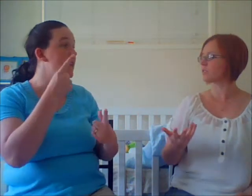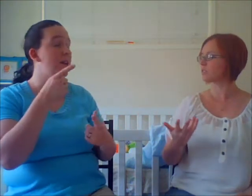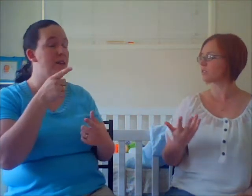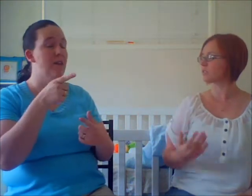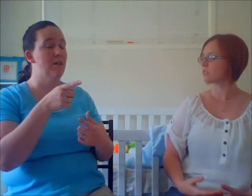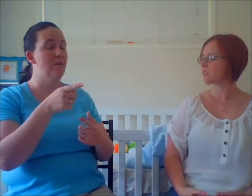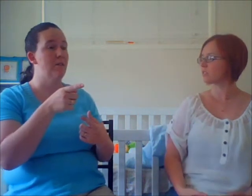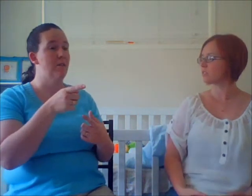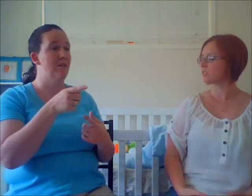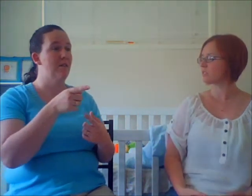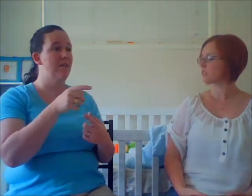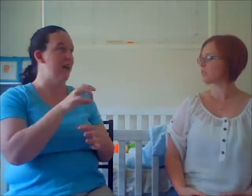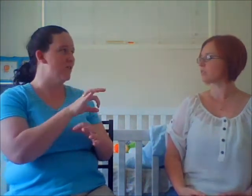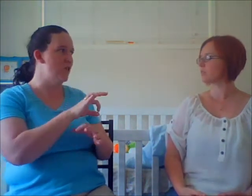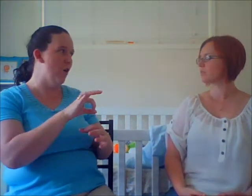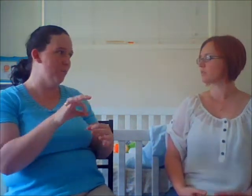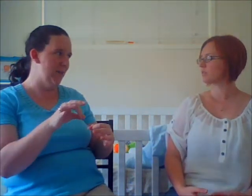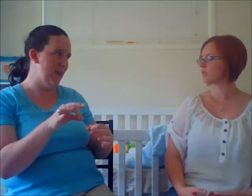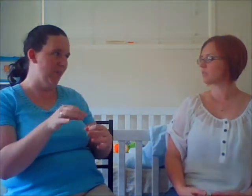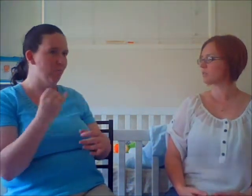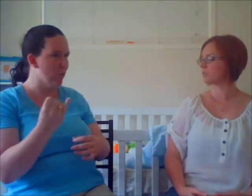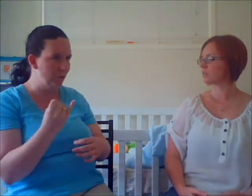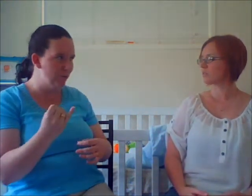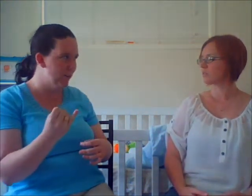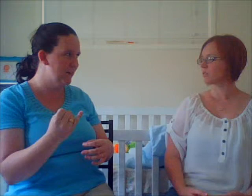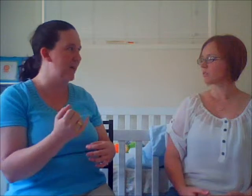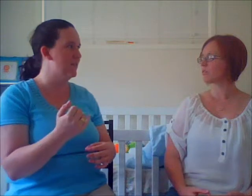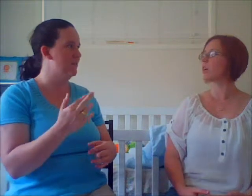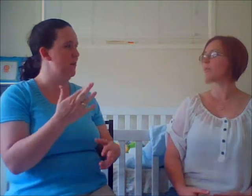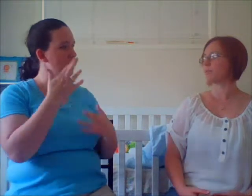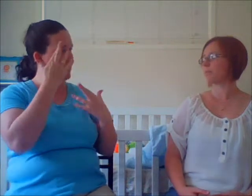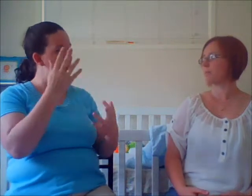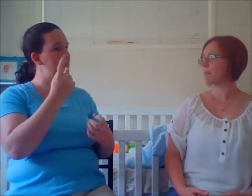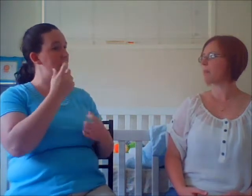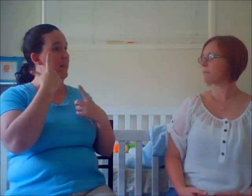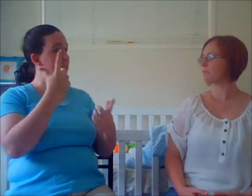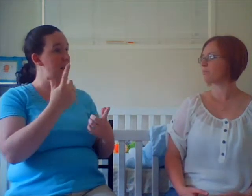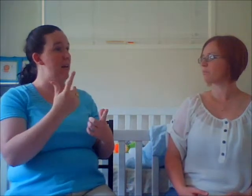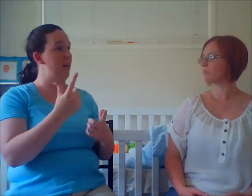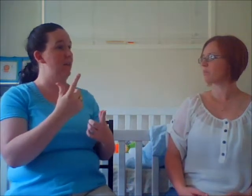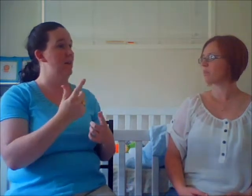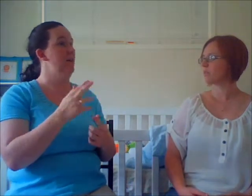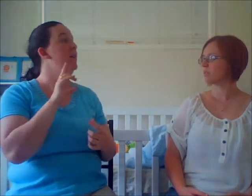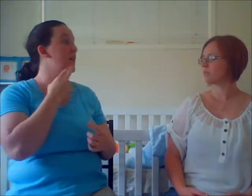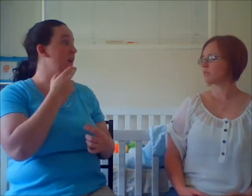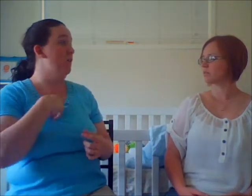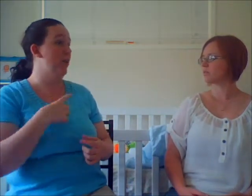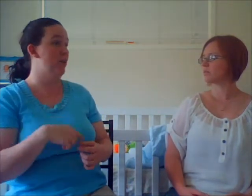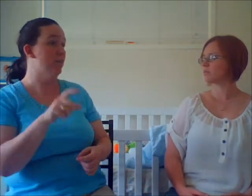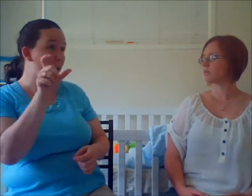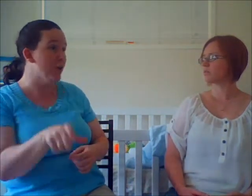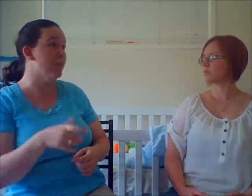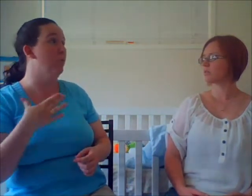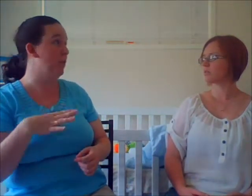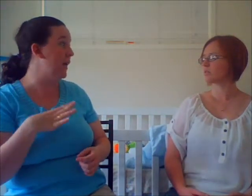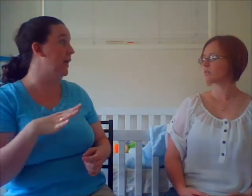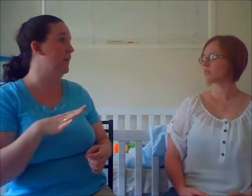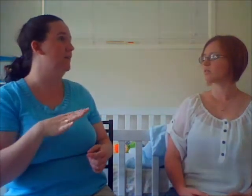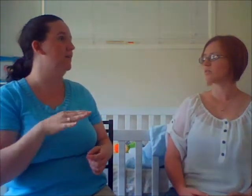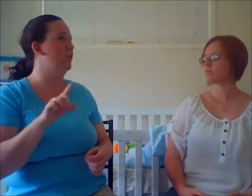understanding that that's not being rude, that's being respecting and understanding that the deaf person will need you